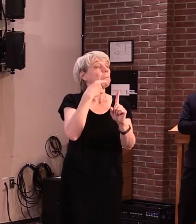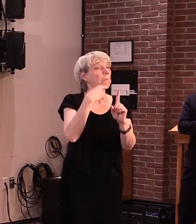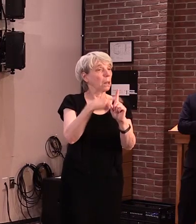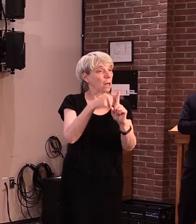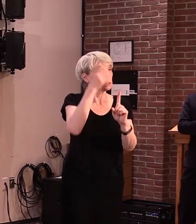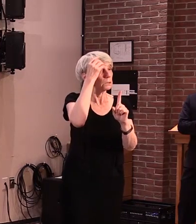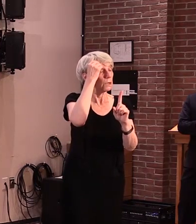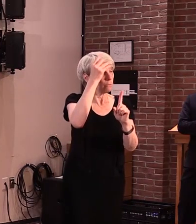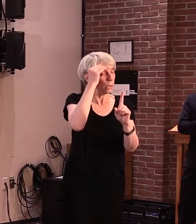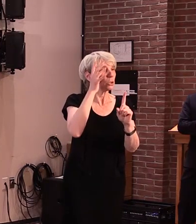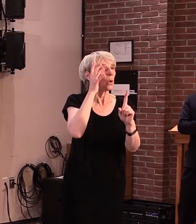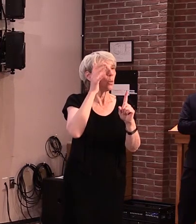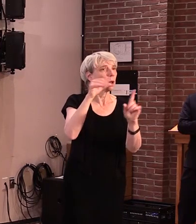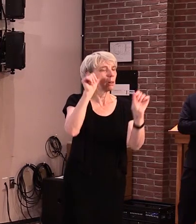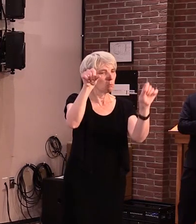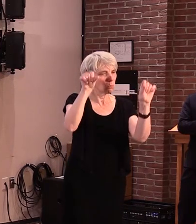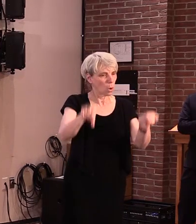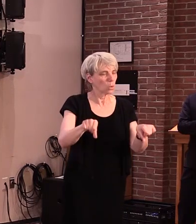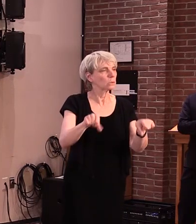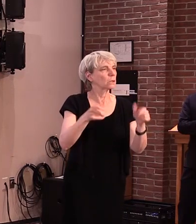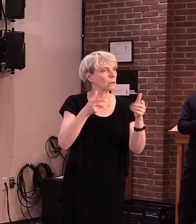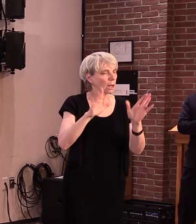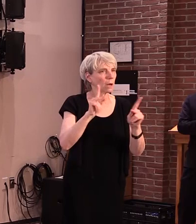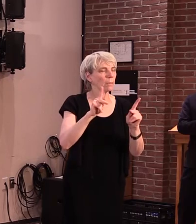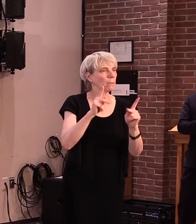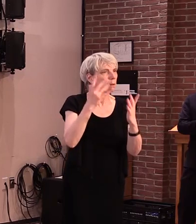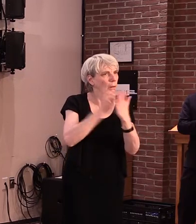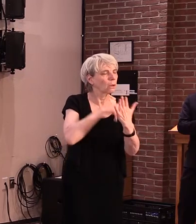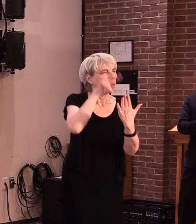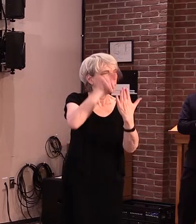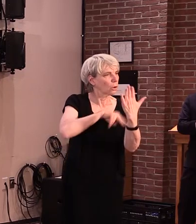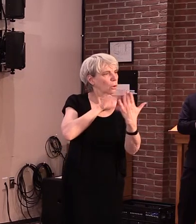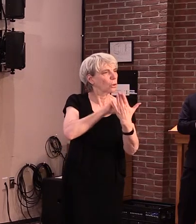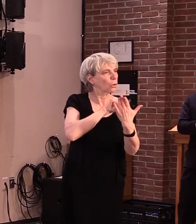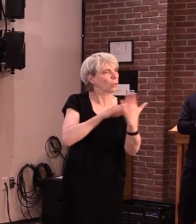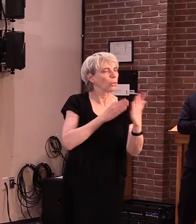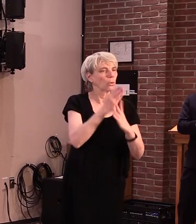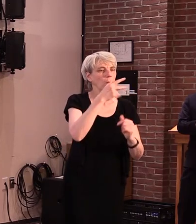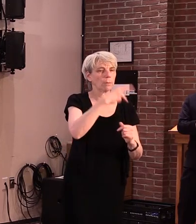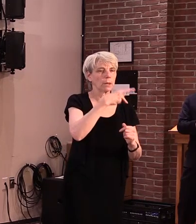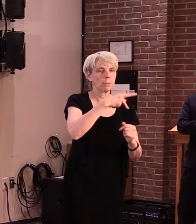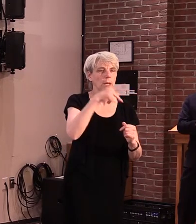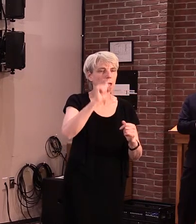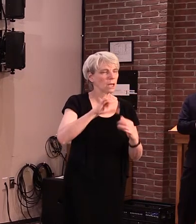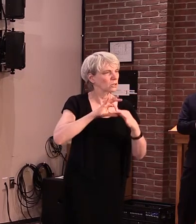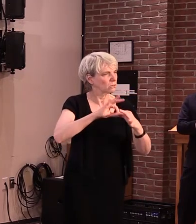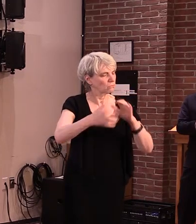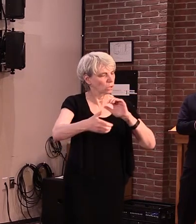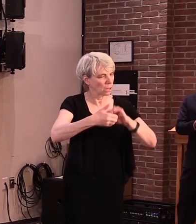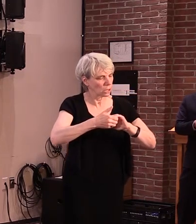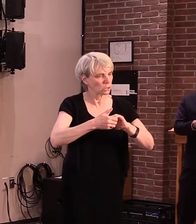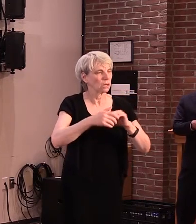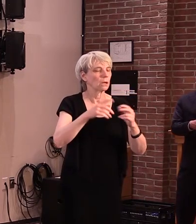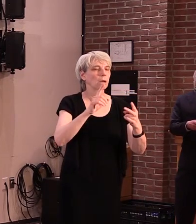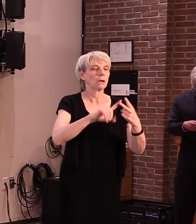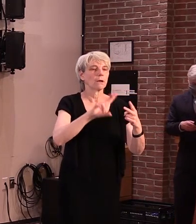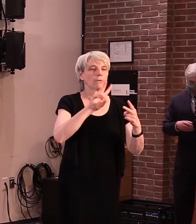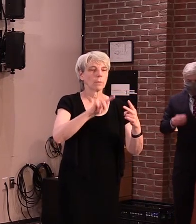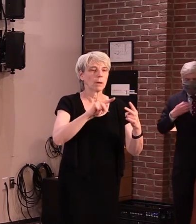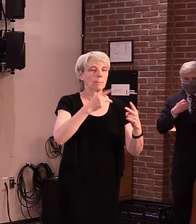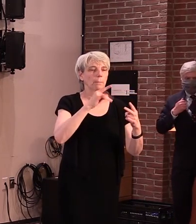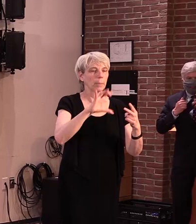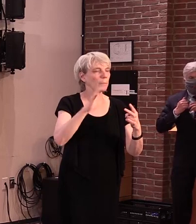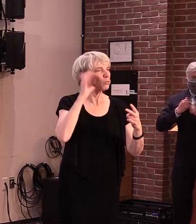and organized, resources like our PBS relationship and partnership and Vermont Public Radio. Those sorts of resources